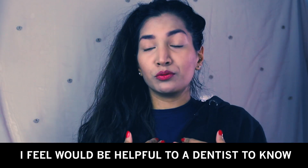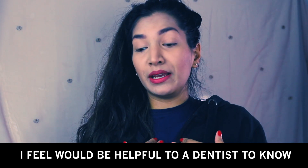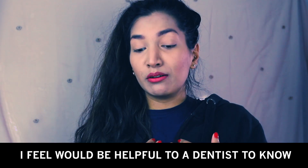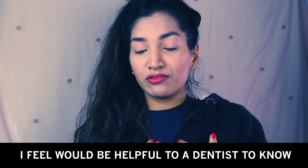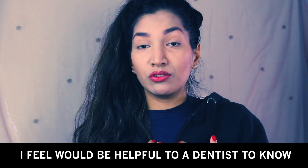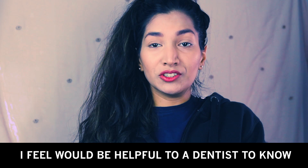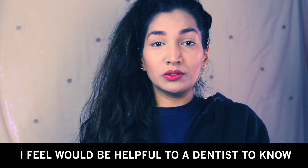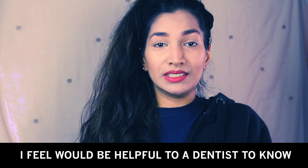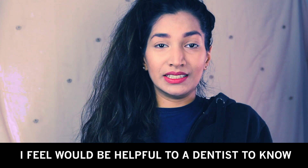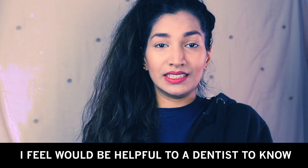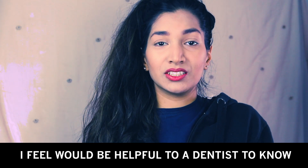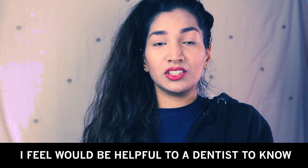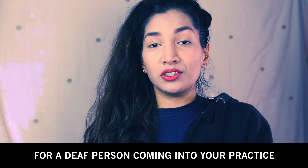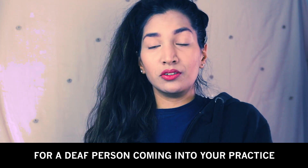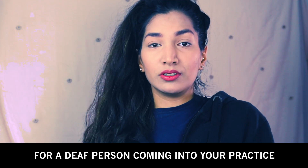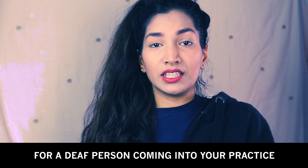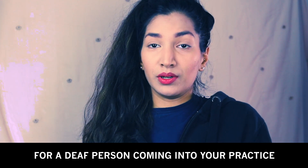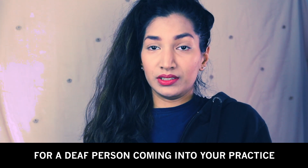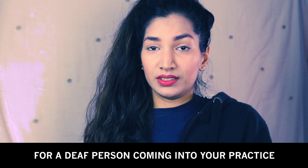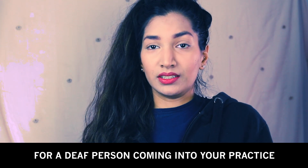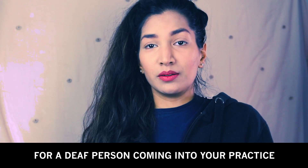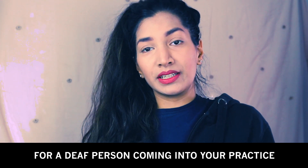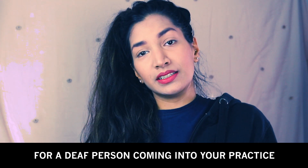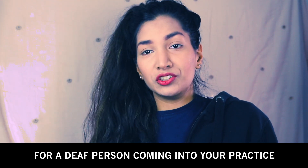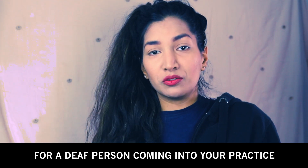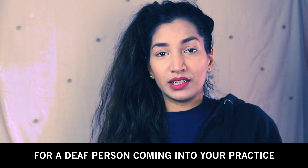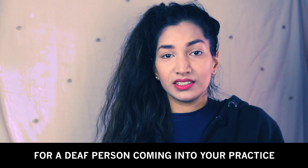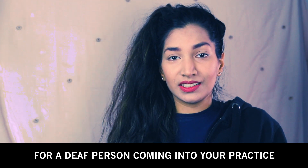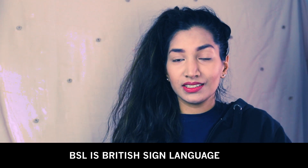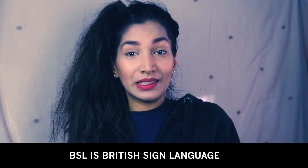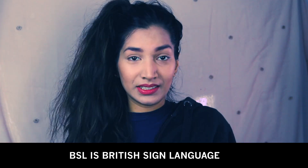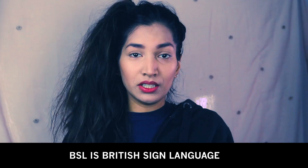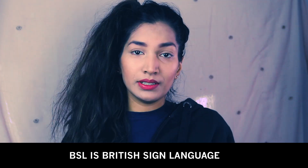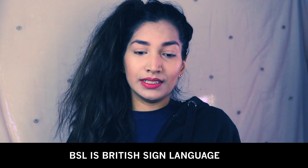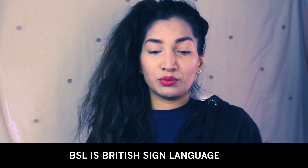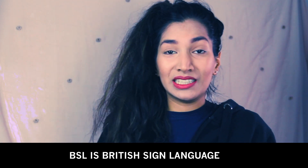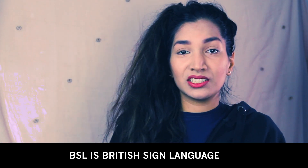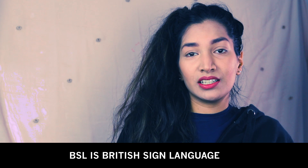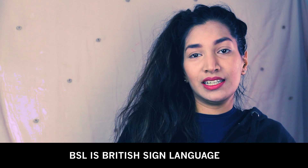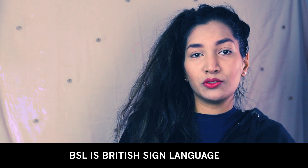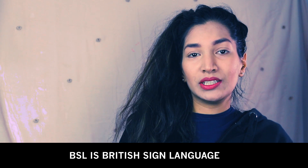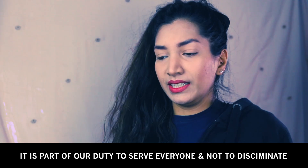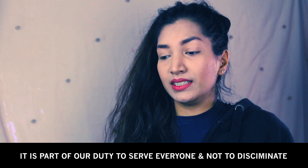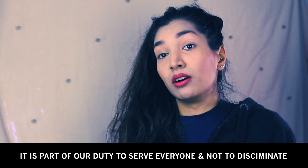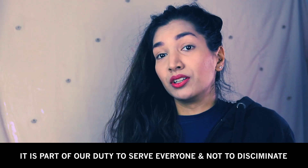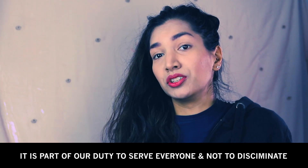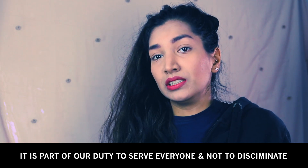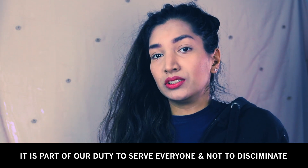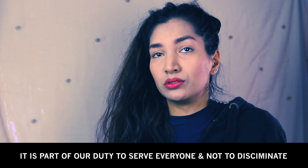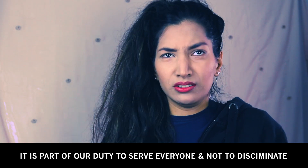would be helpful to a dentist to know for a deaf person coming into your practice. BSL is British Sign Language. It is part of our duty to